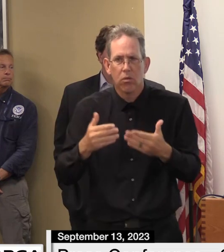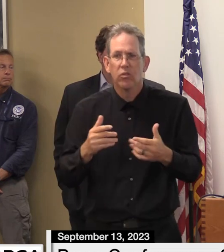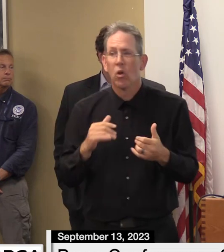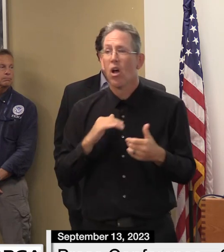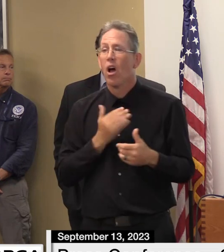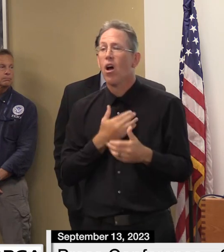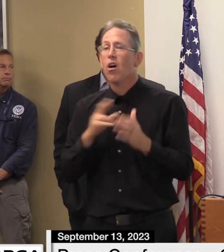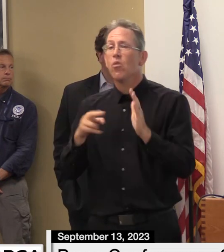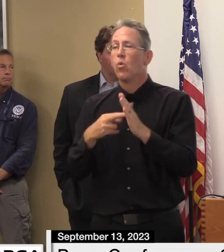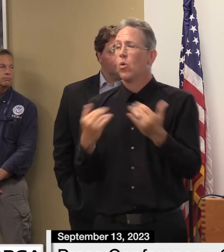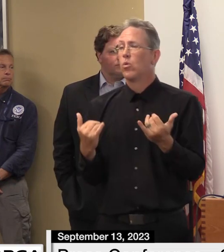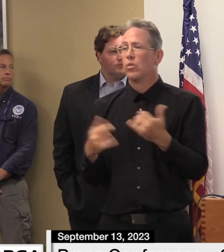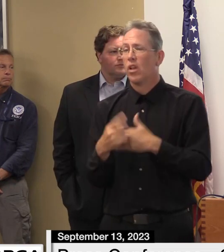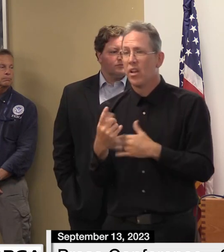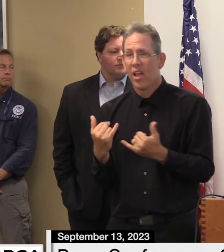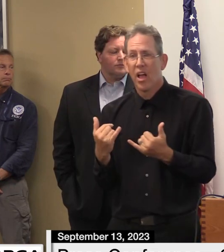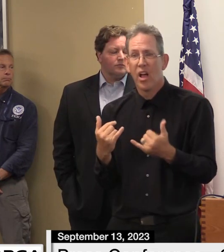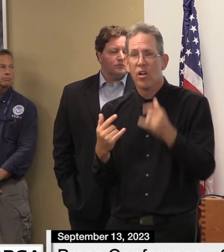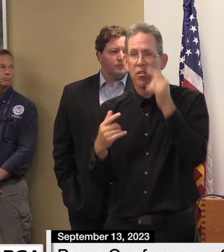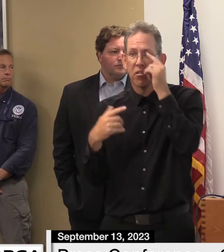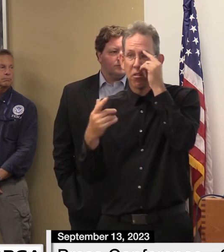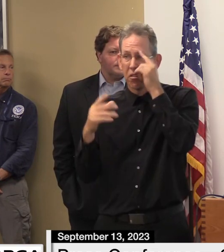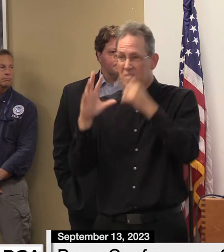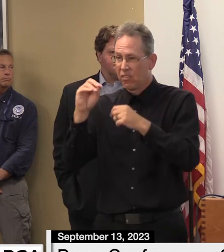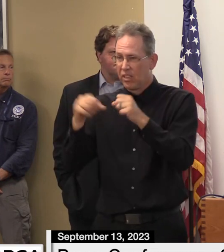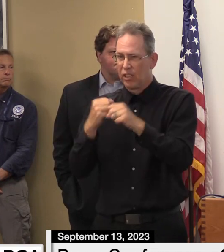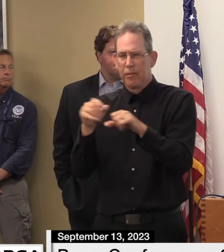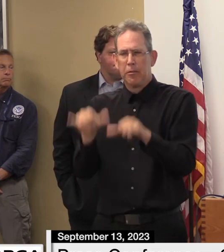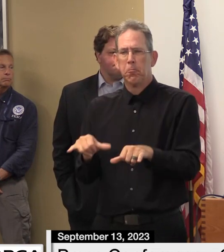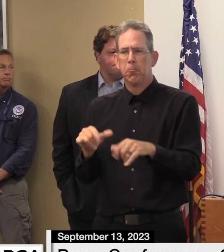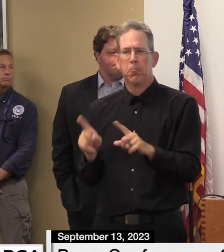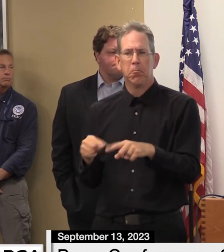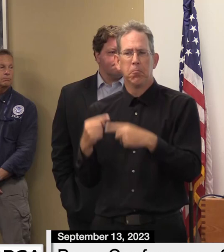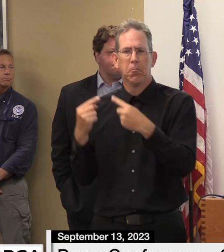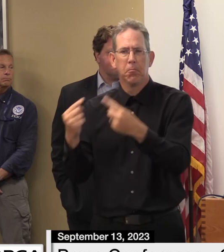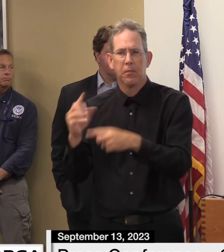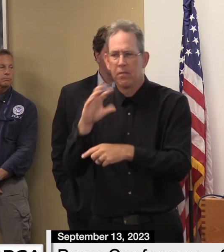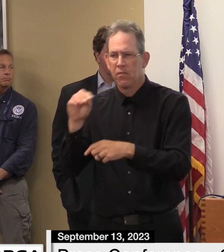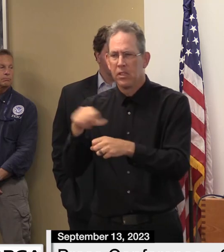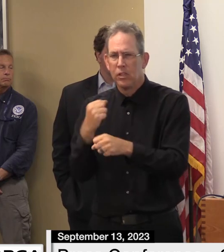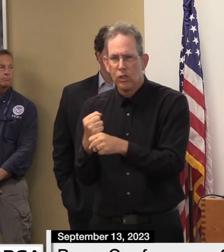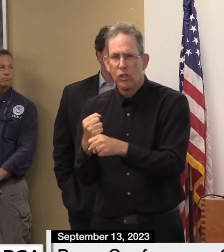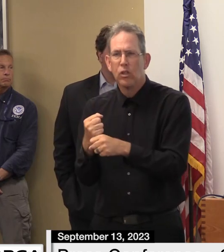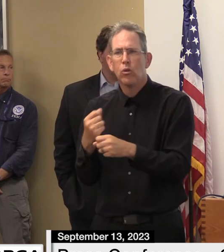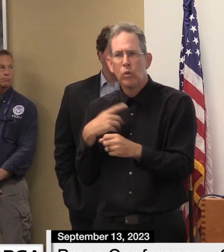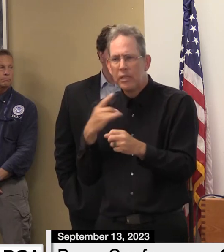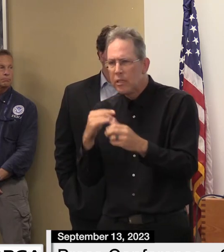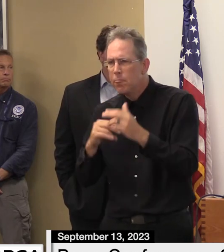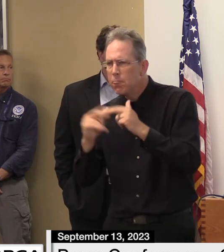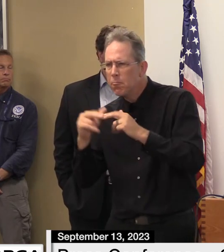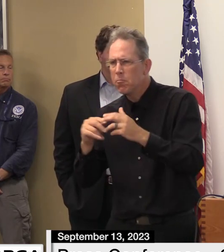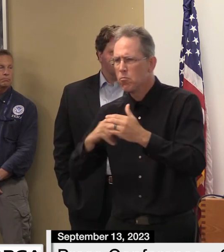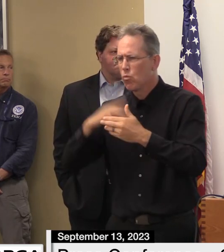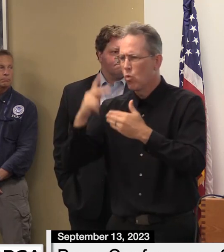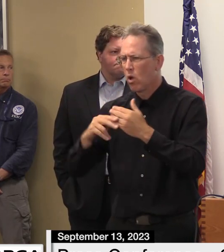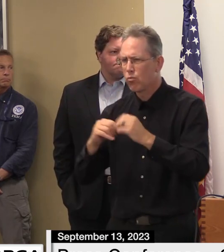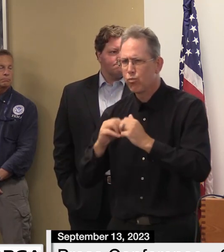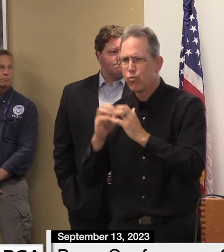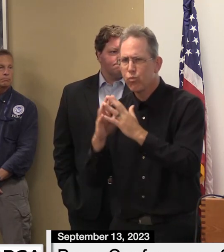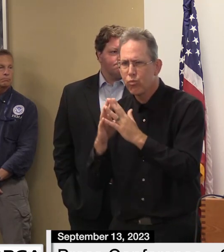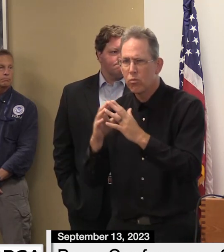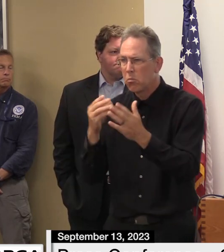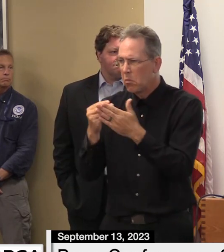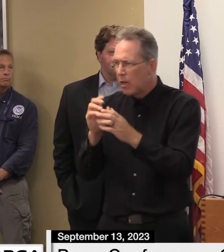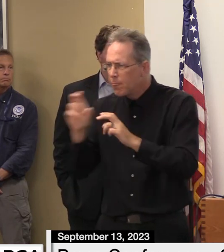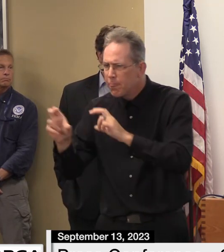be what it's been for the past 50 years. We will structure the programs that this money will fund. We'll